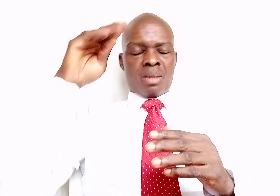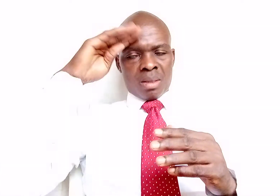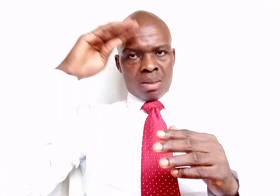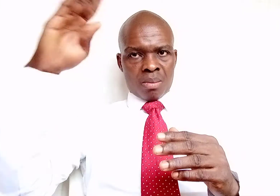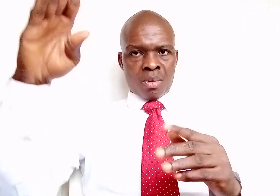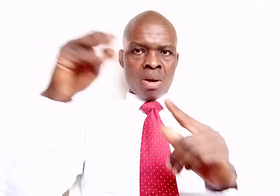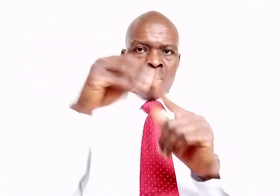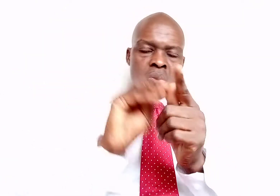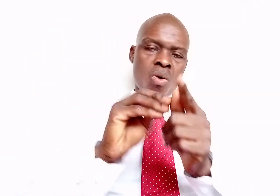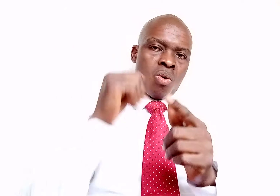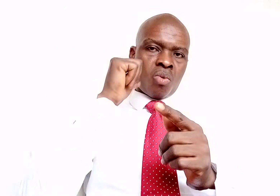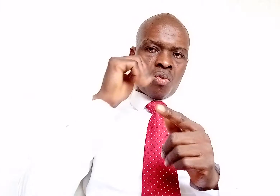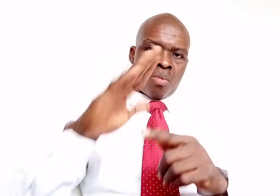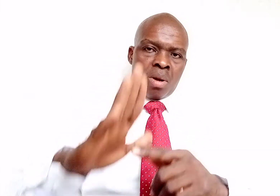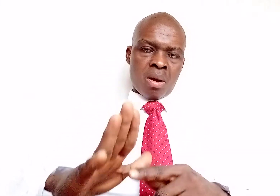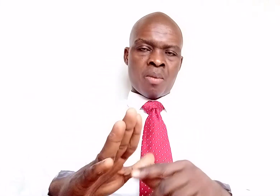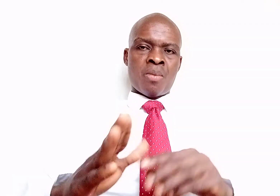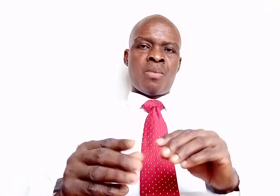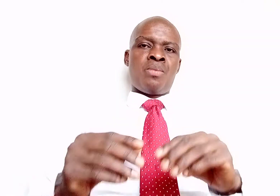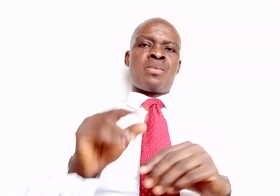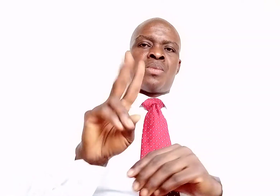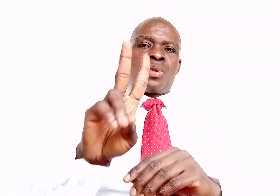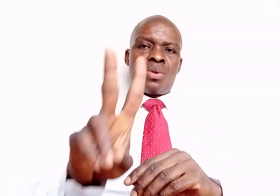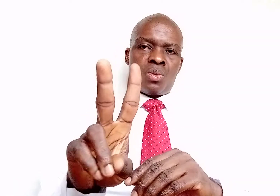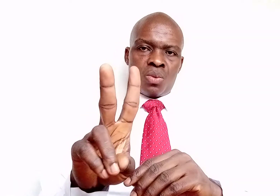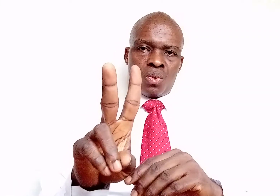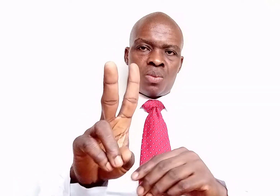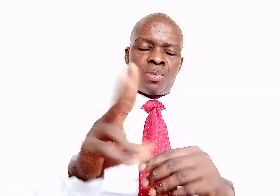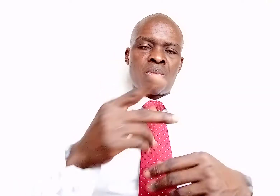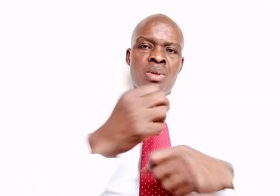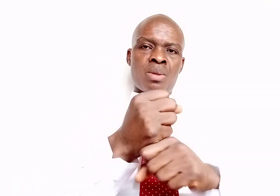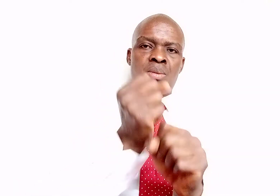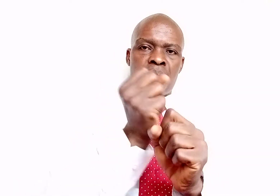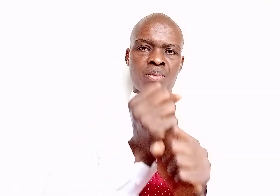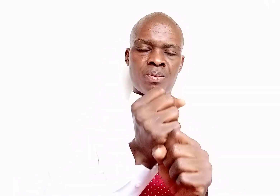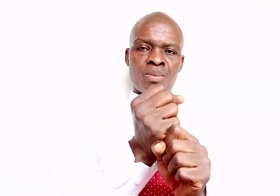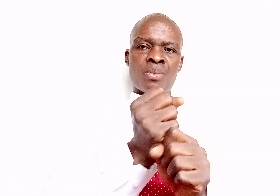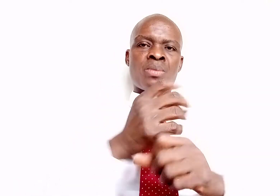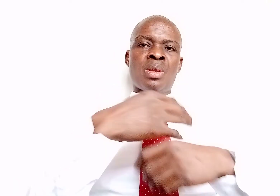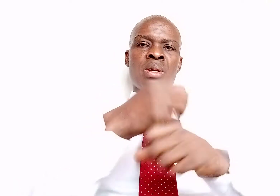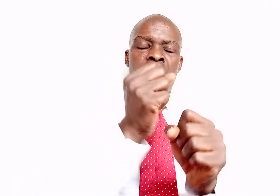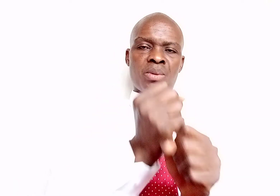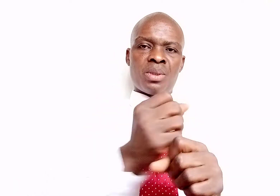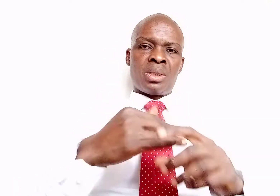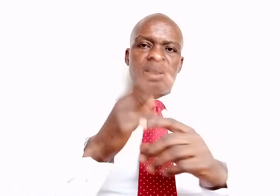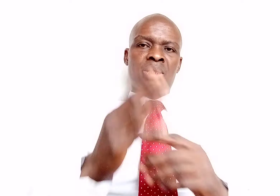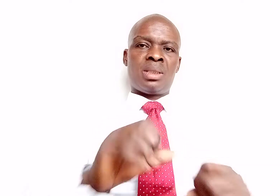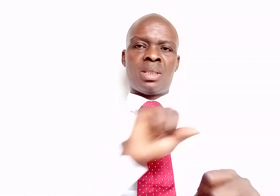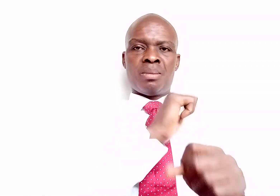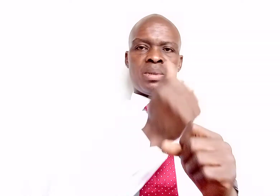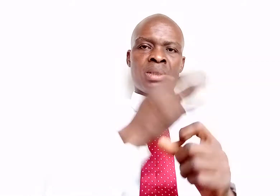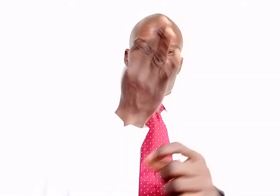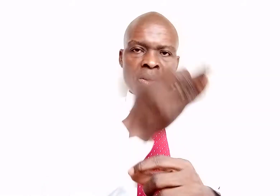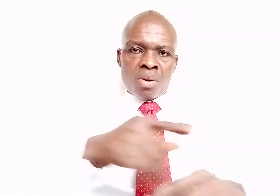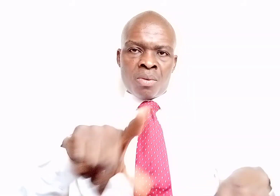woman. Roman figure 2, reproduction. Reproduction is the ability of living things to give rise